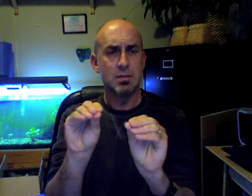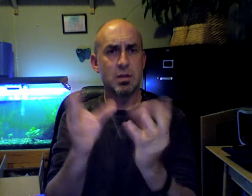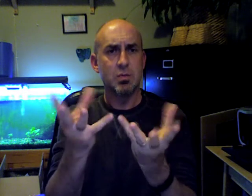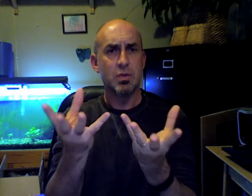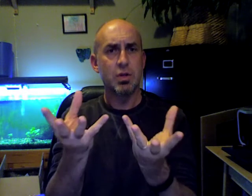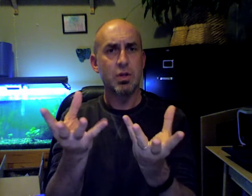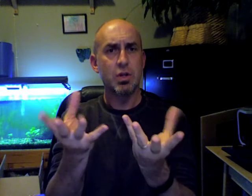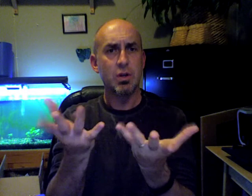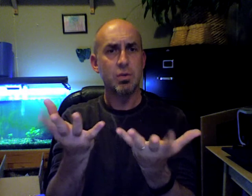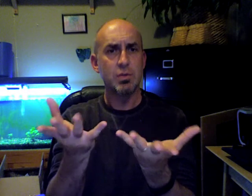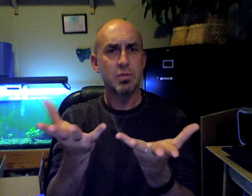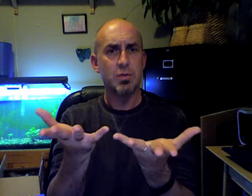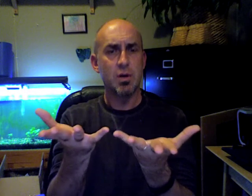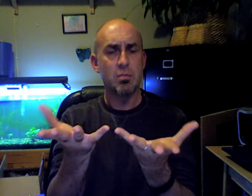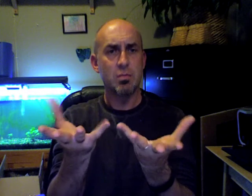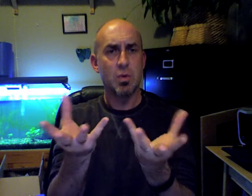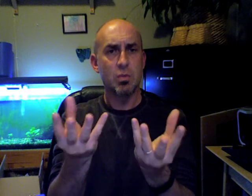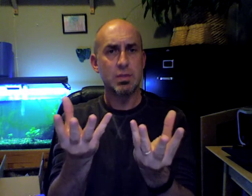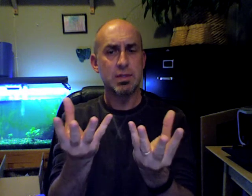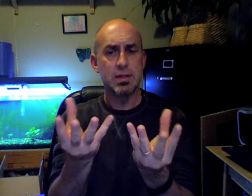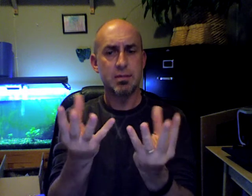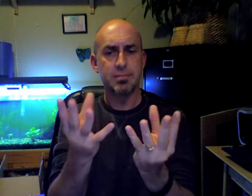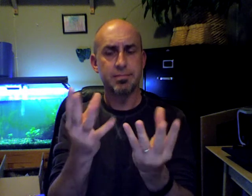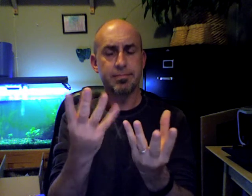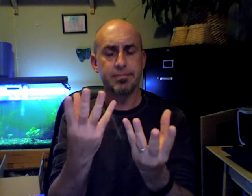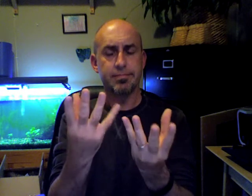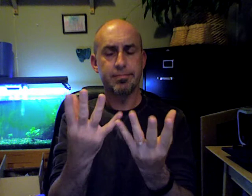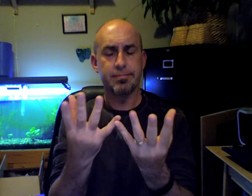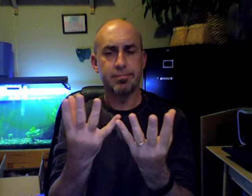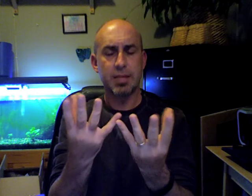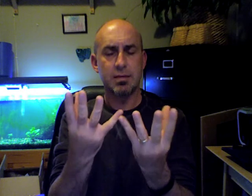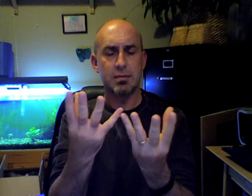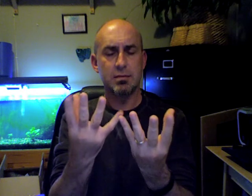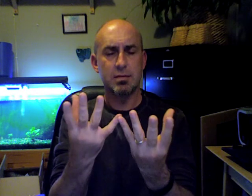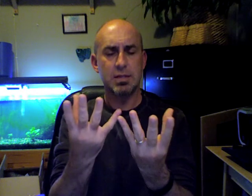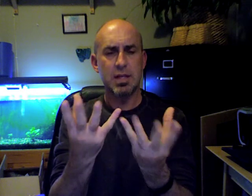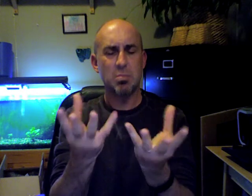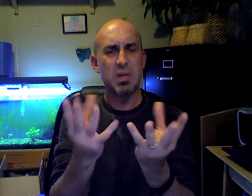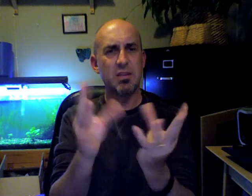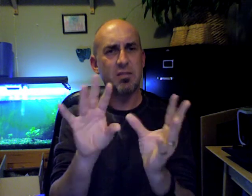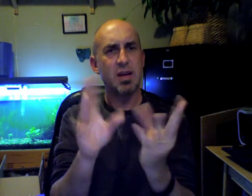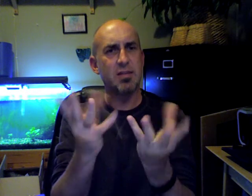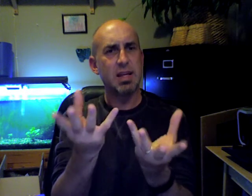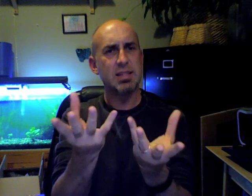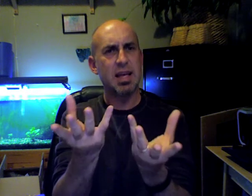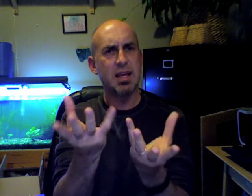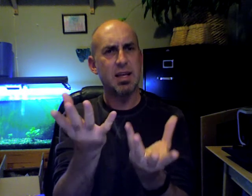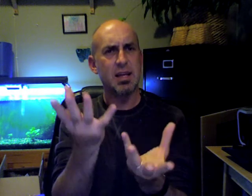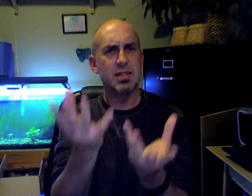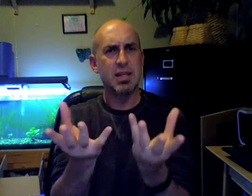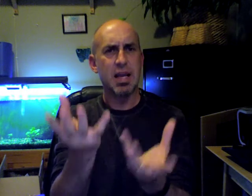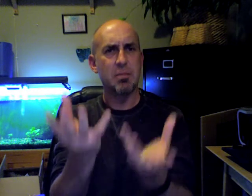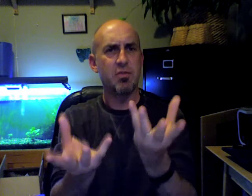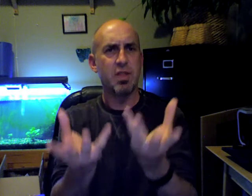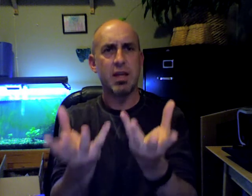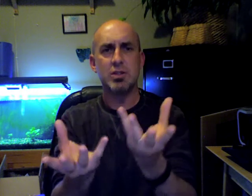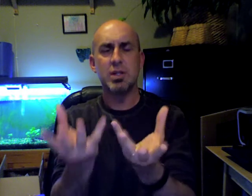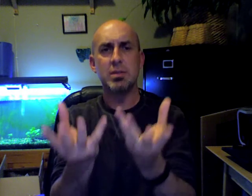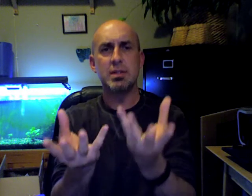well, they're going to close from almost a, it's not a bent five, it has a name for the hand shape that's